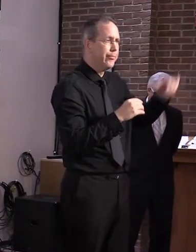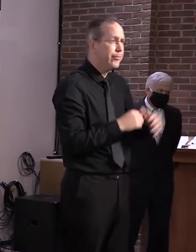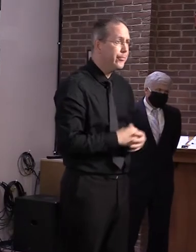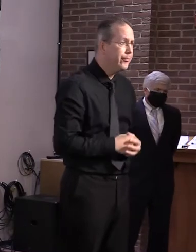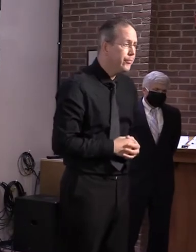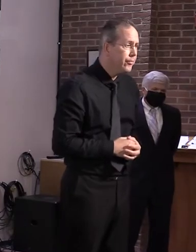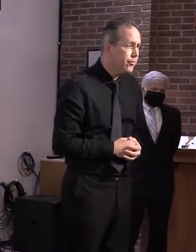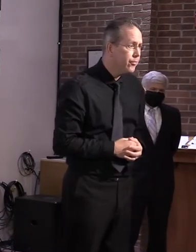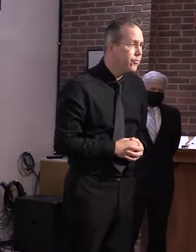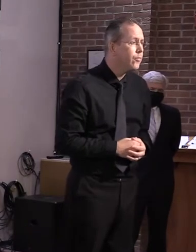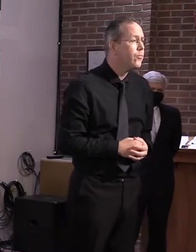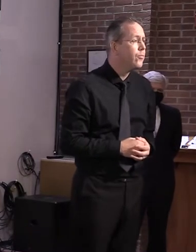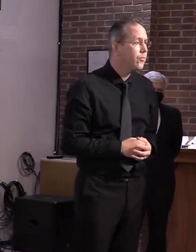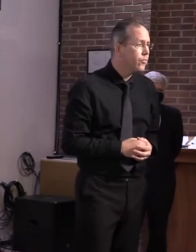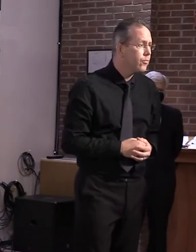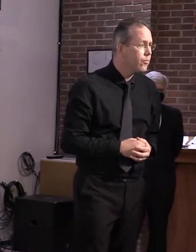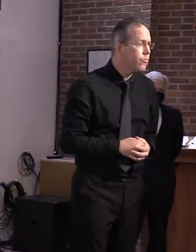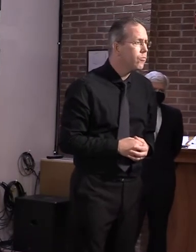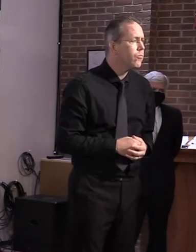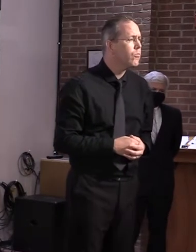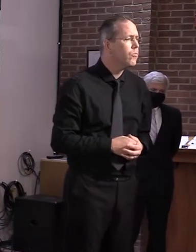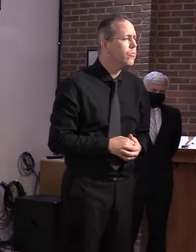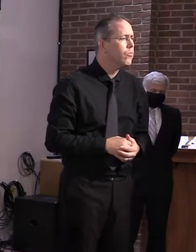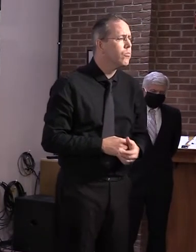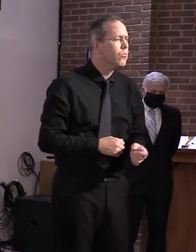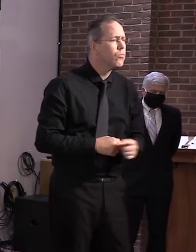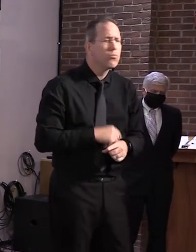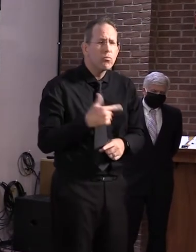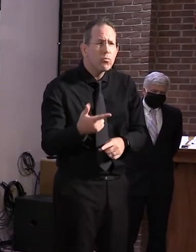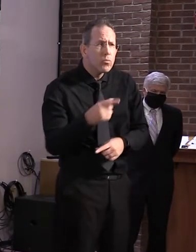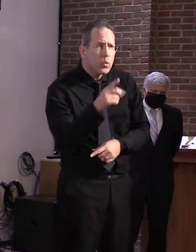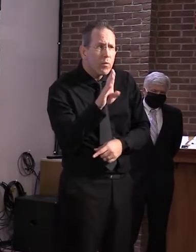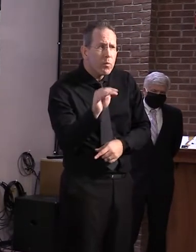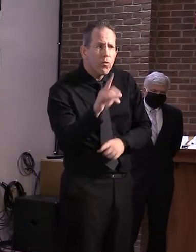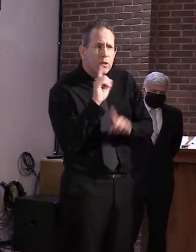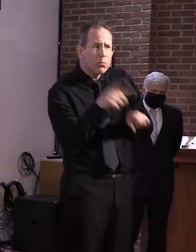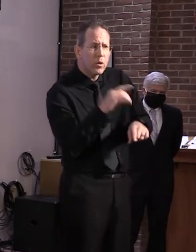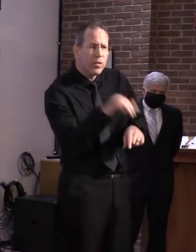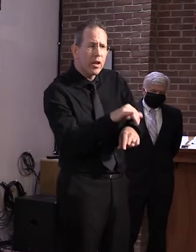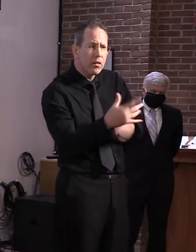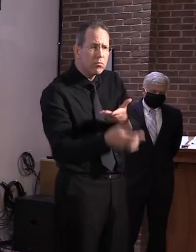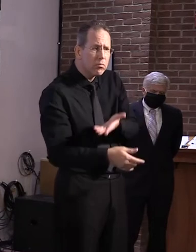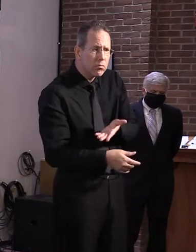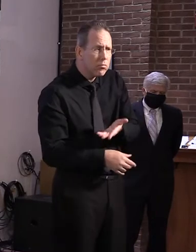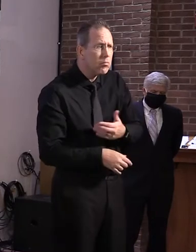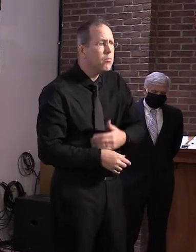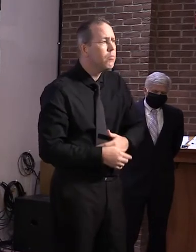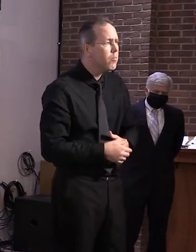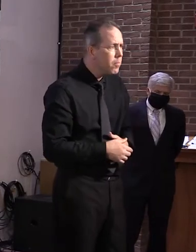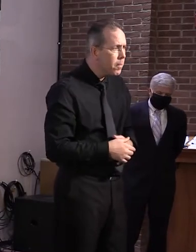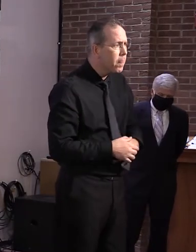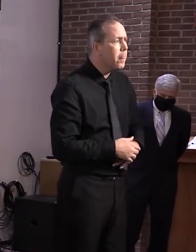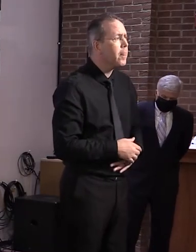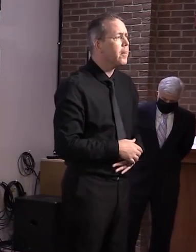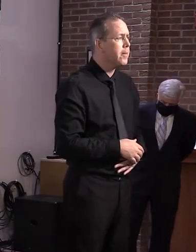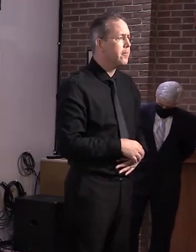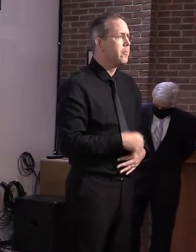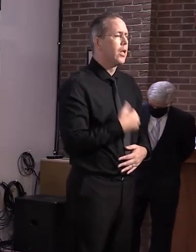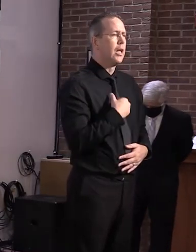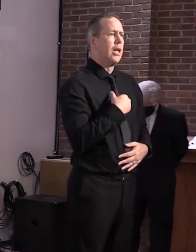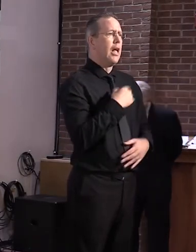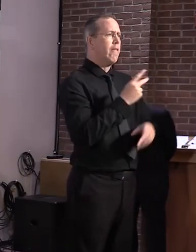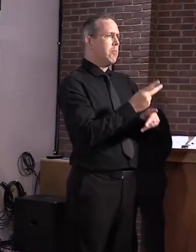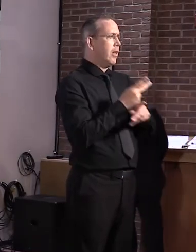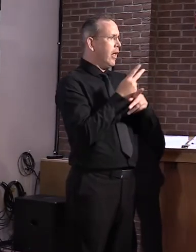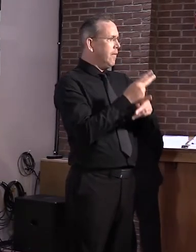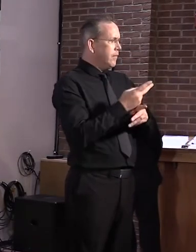I didn't hear that very well, but I think you've invited a comment. I think we should be very careful. I hope that the government is very thoughtful